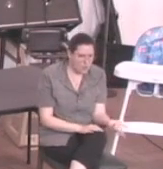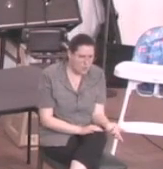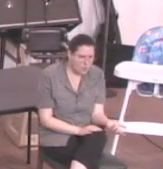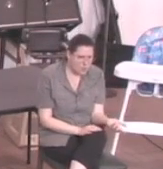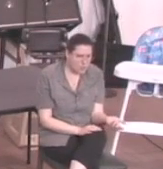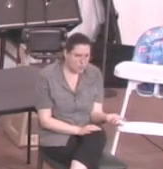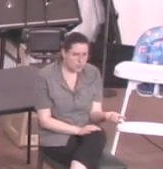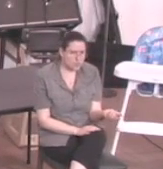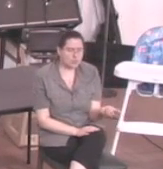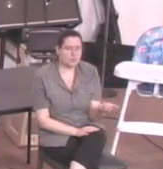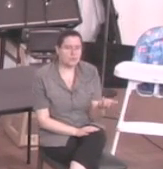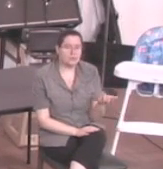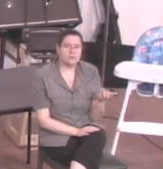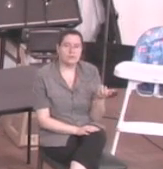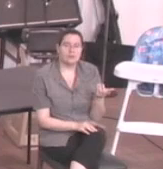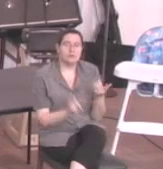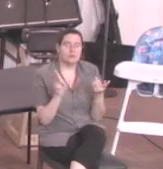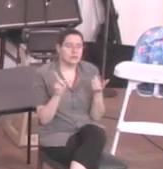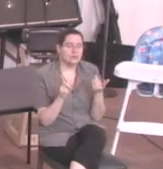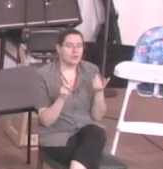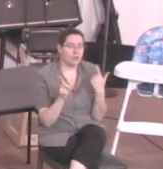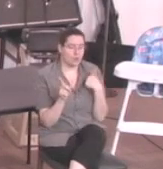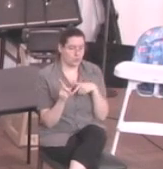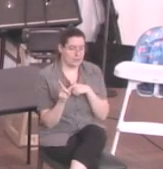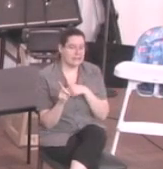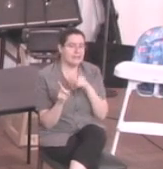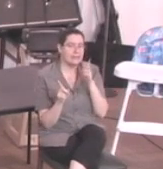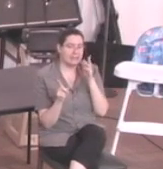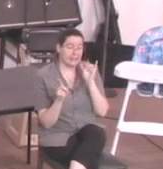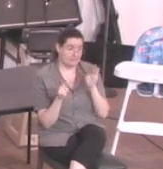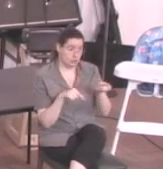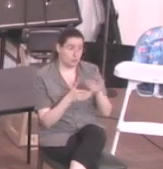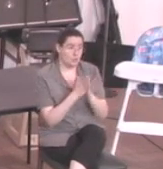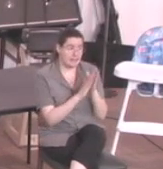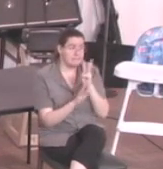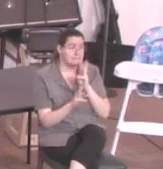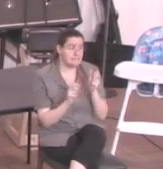two, when you're getting baptized tonight, we're going to be holding it on a short leash.